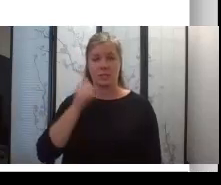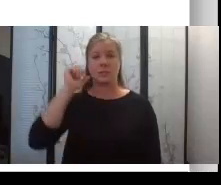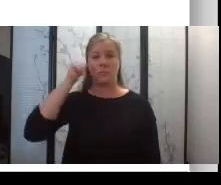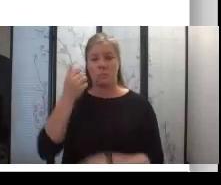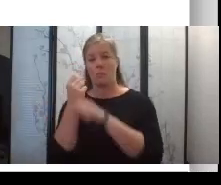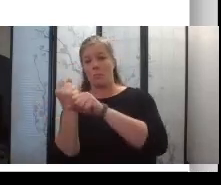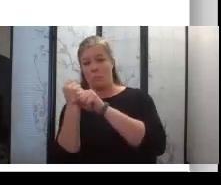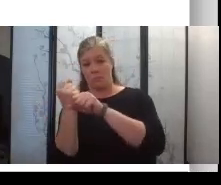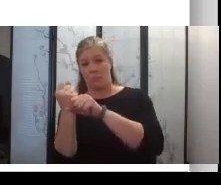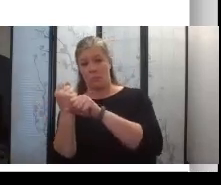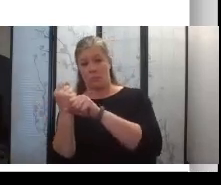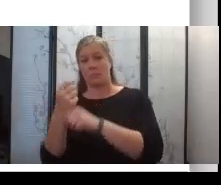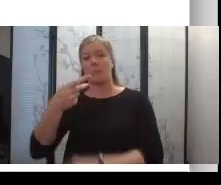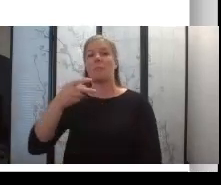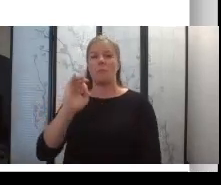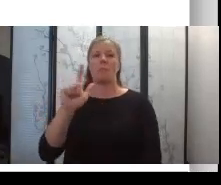our tense.